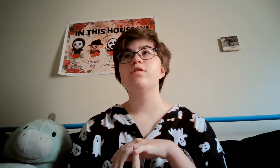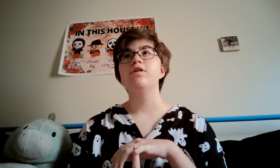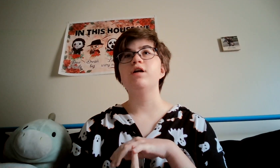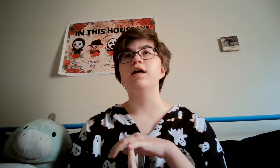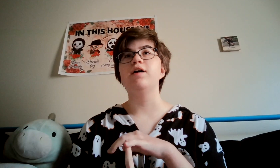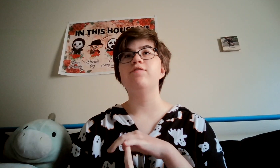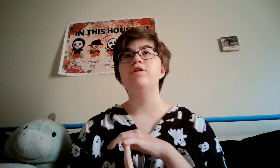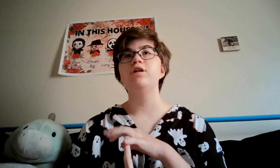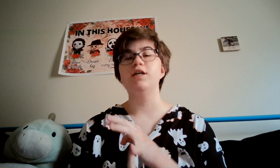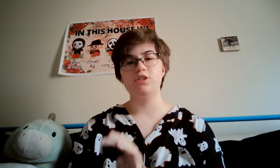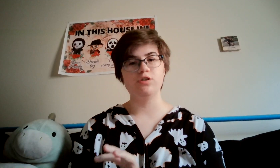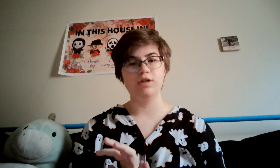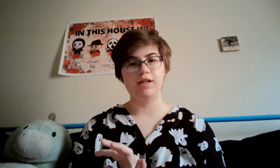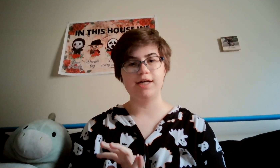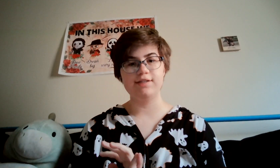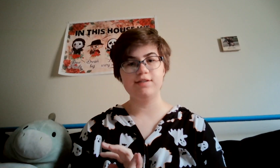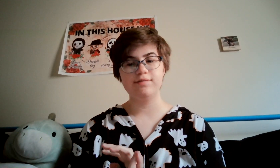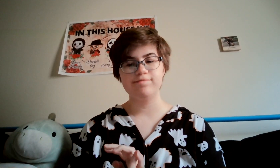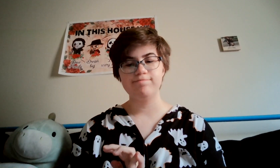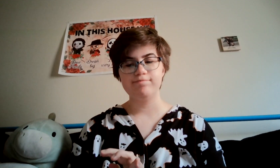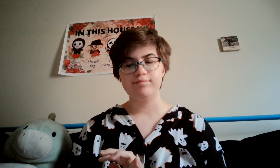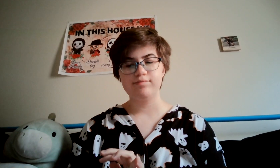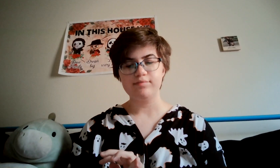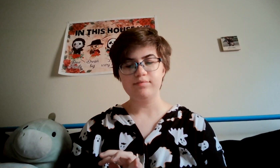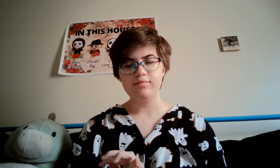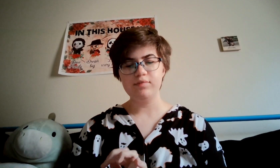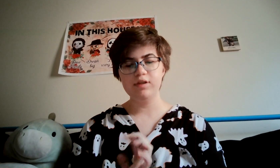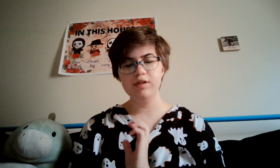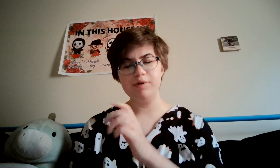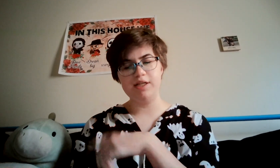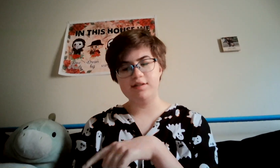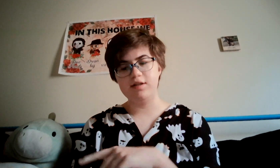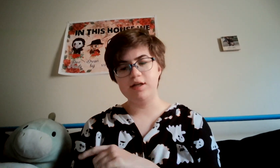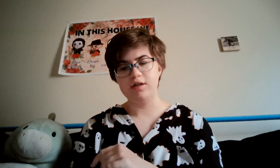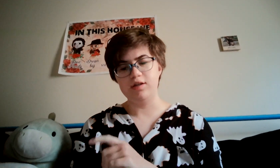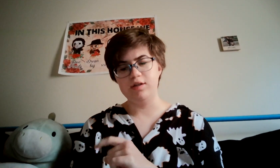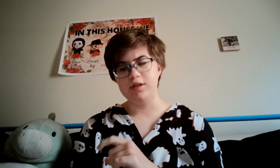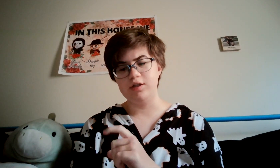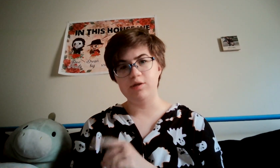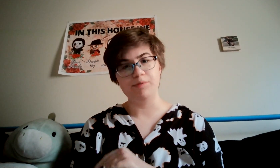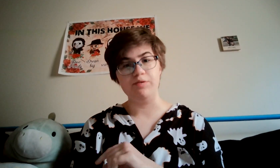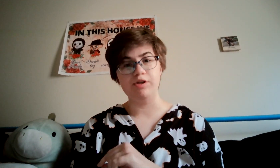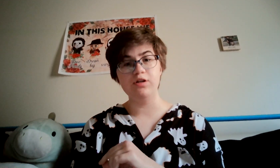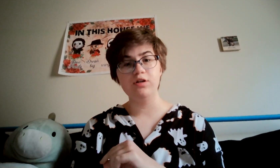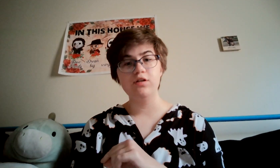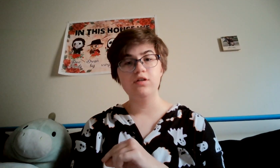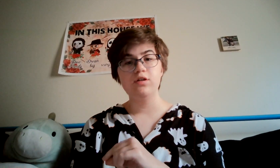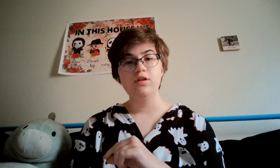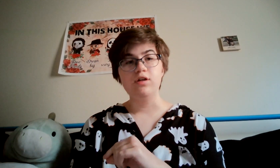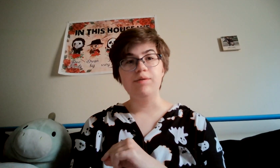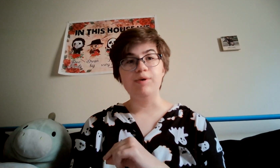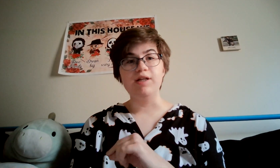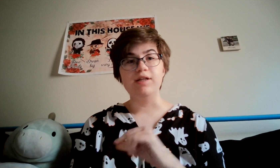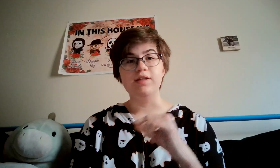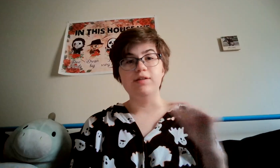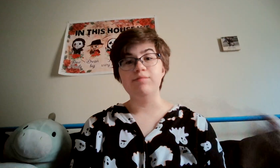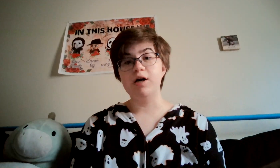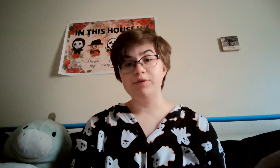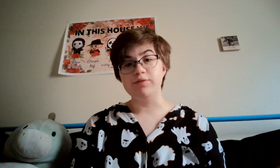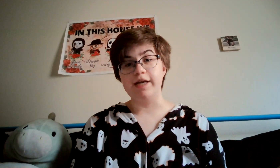I have a history class, but it's not on the computer. My mom is writing